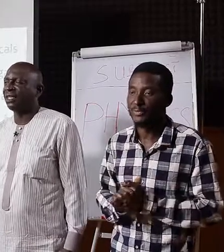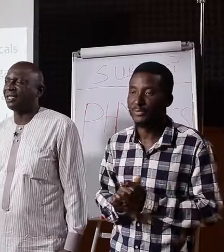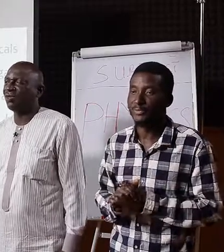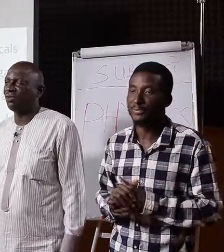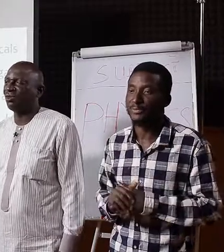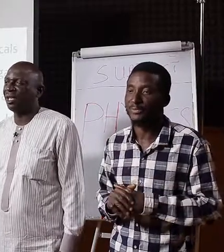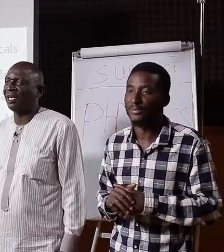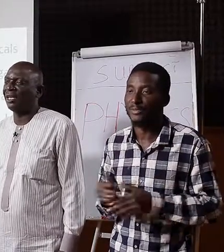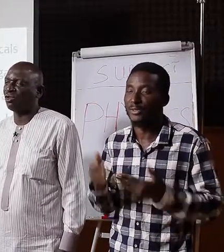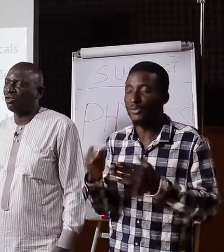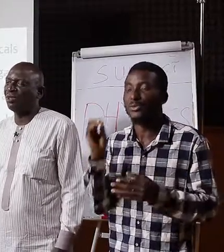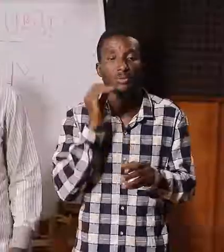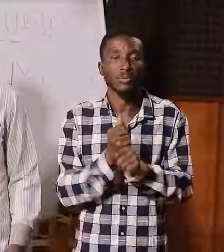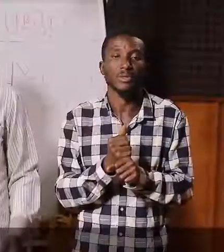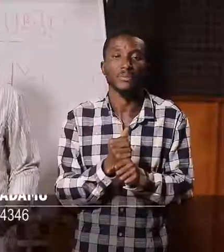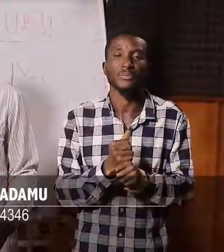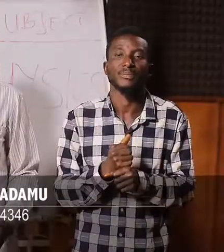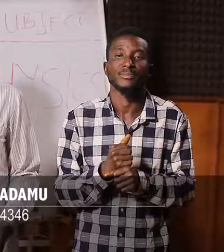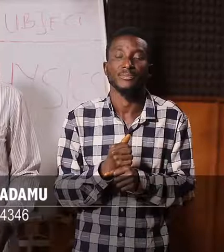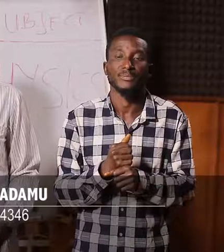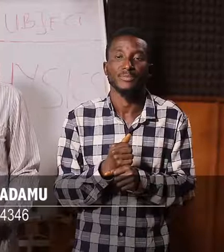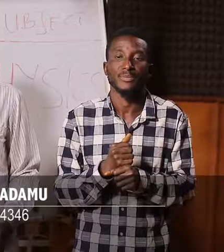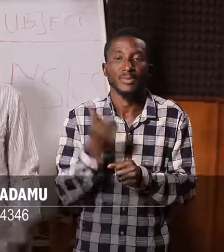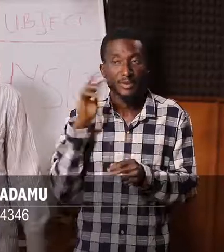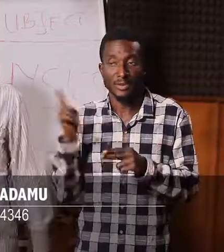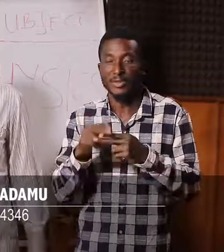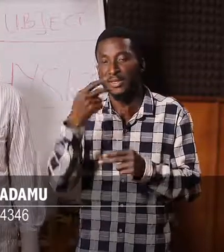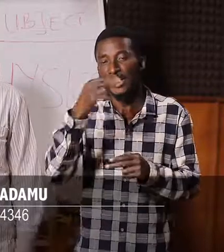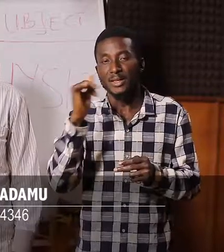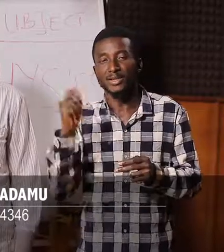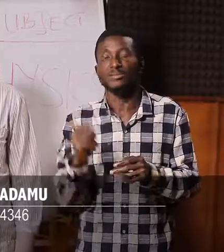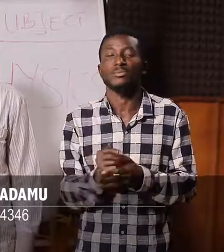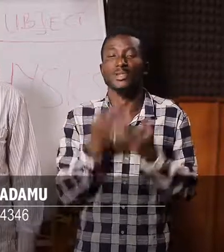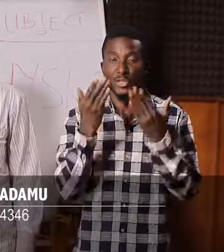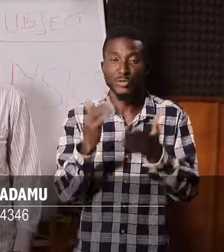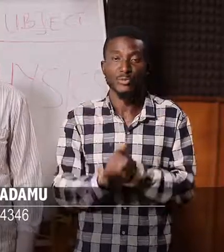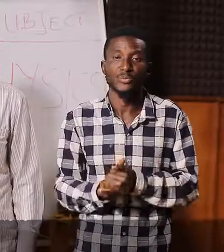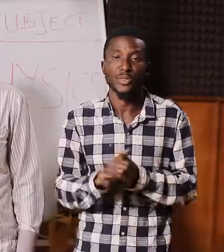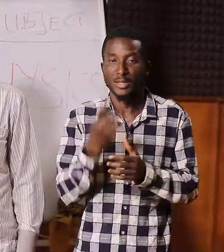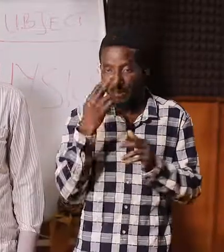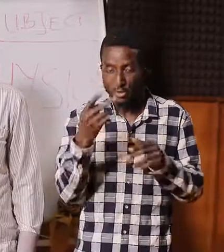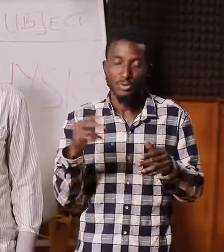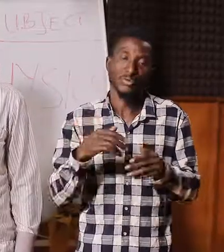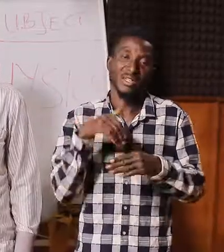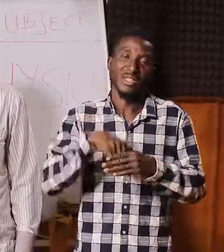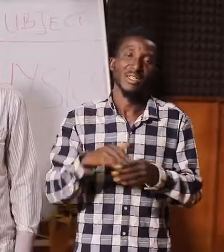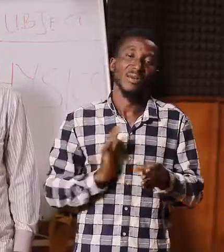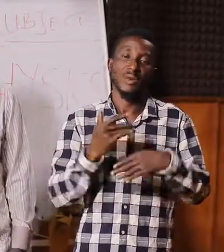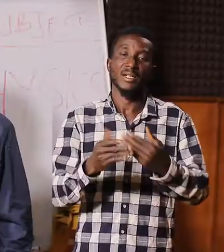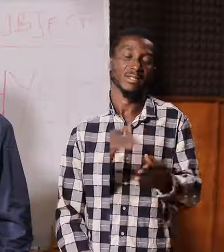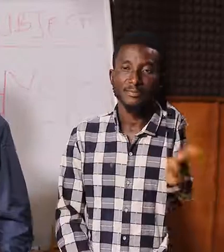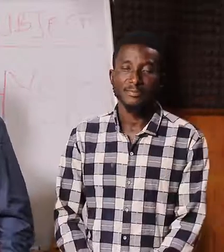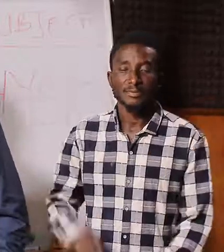give you an assignment to do at home. I remain Hassan Buki. Thank you and see you in our next